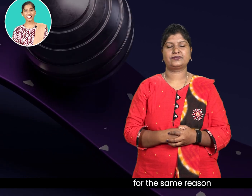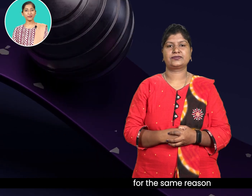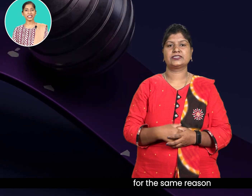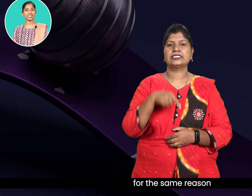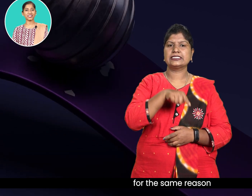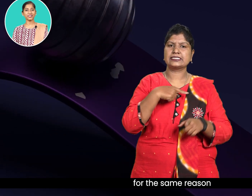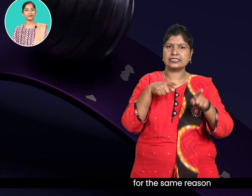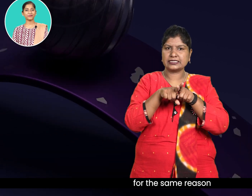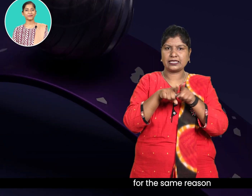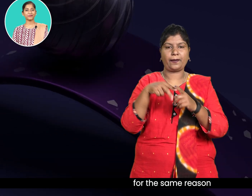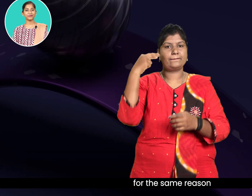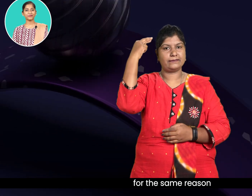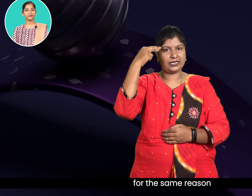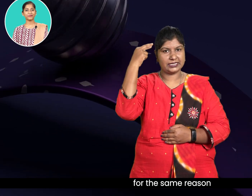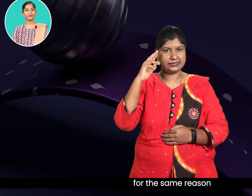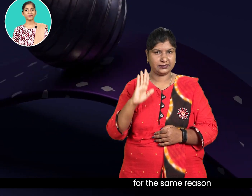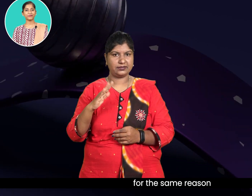For the same reason,